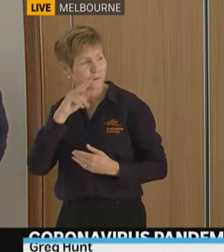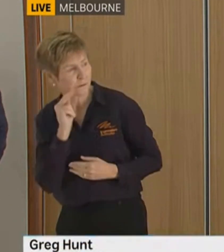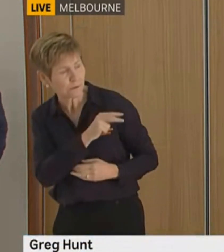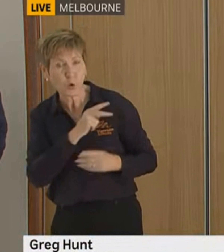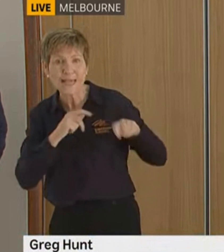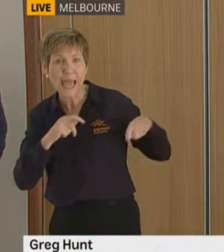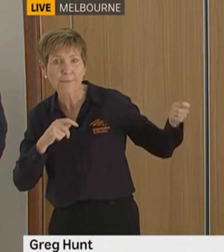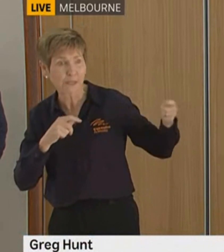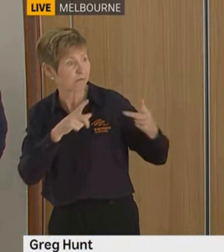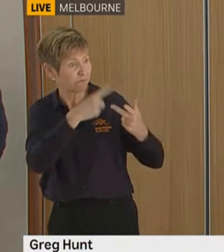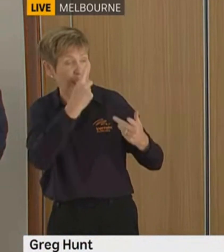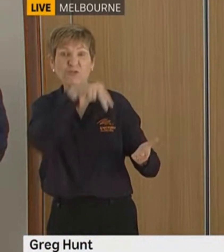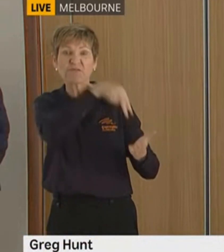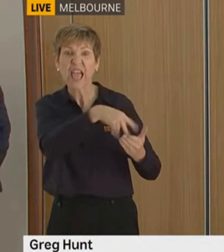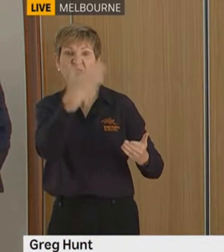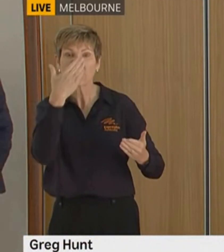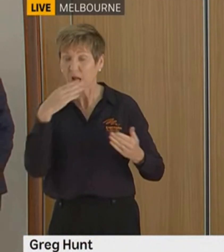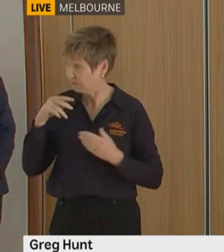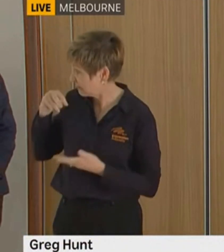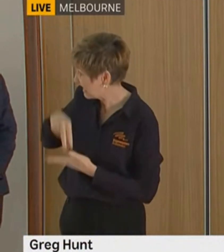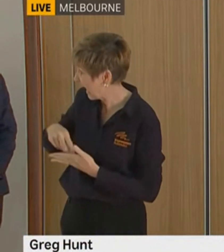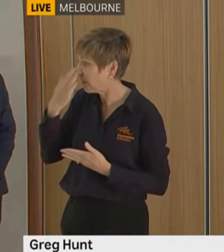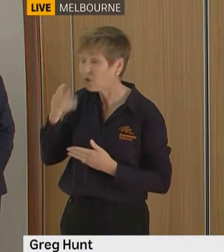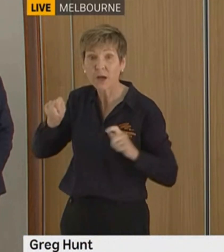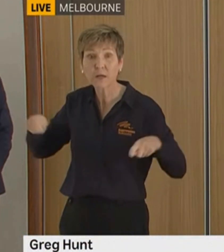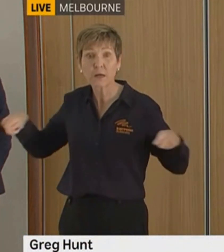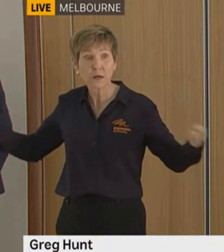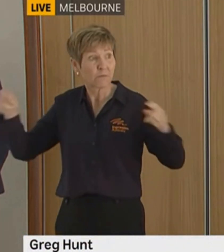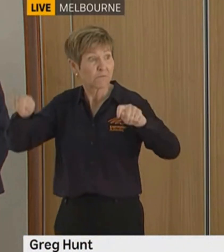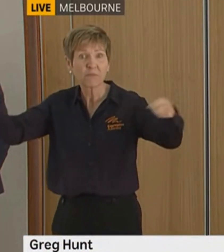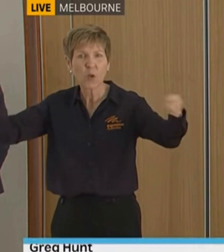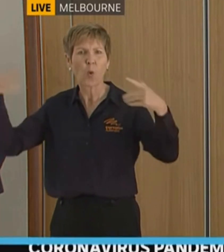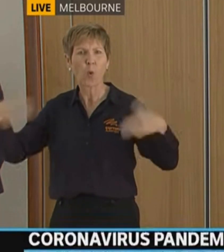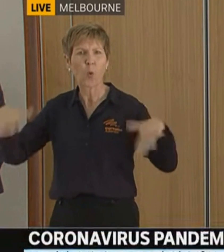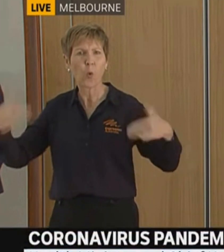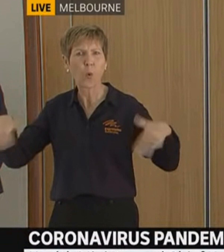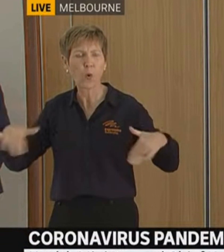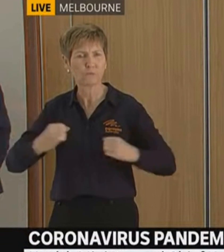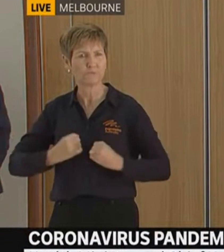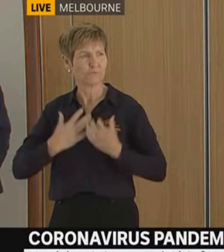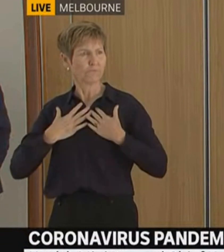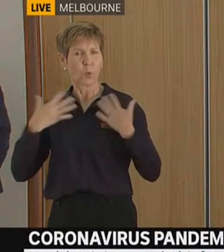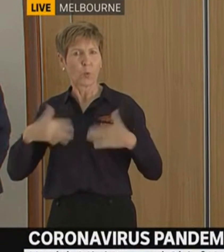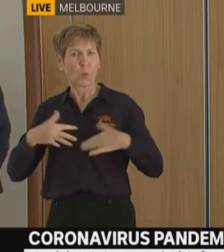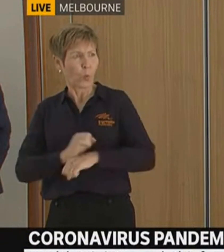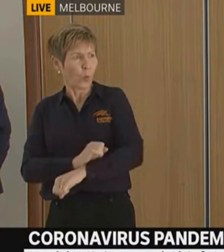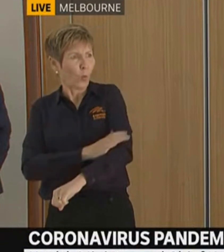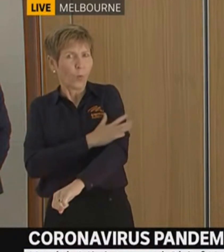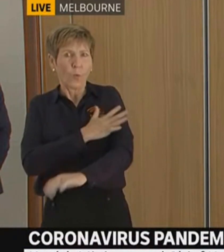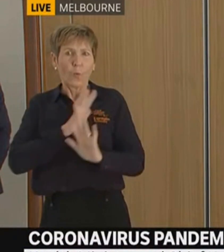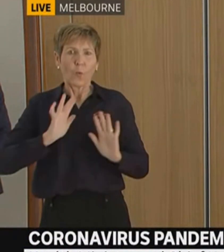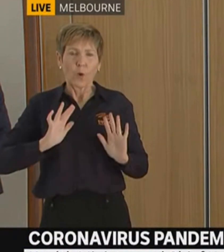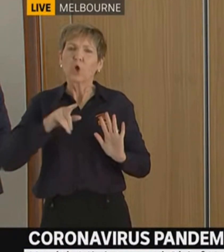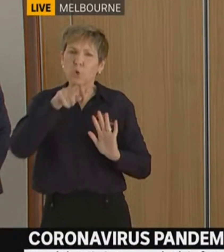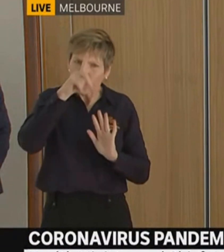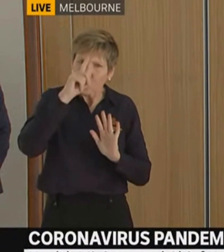available to Australians rather than coming together. There will be a time, there's always a time for protest,